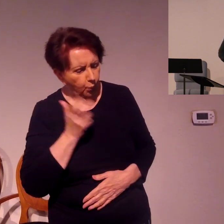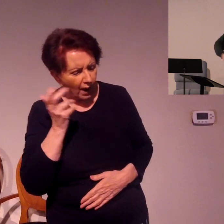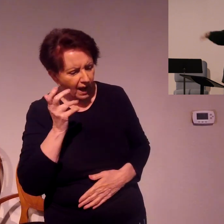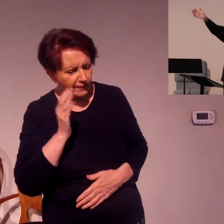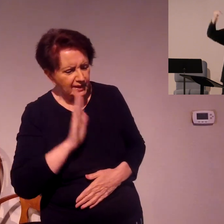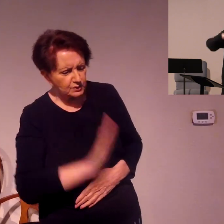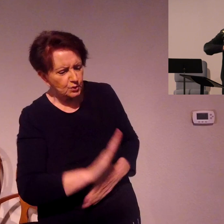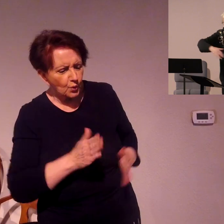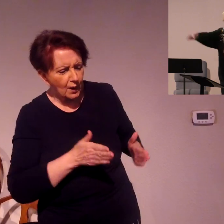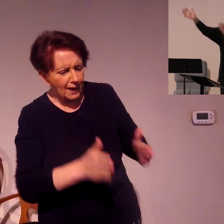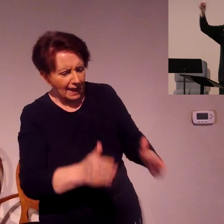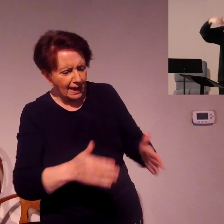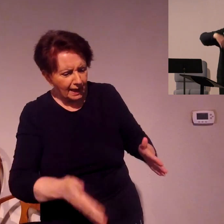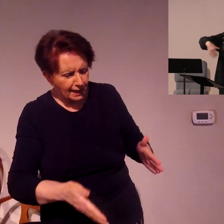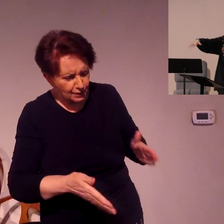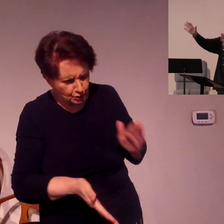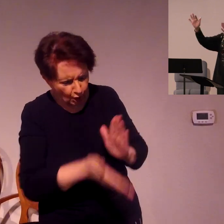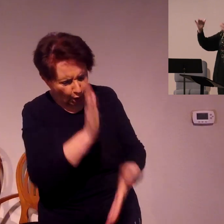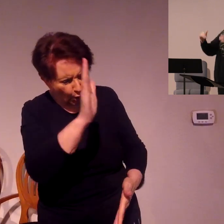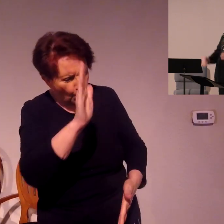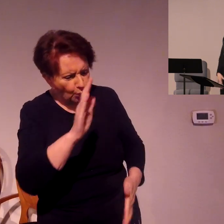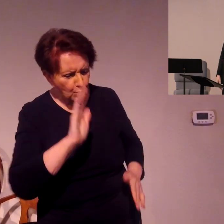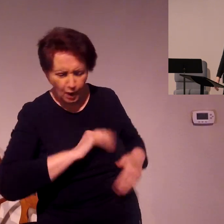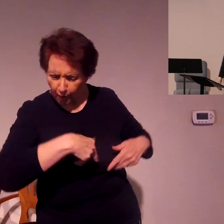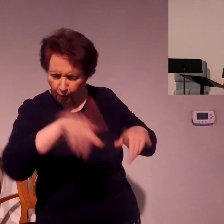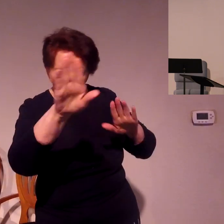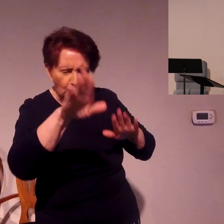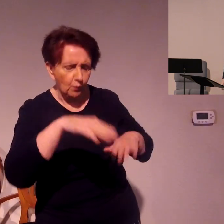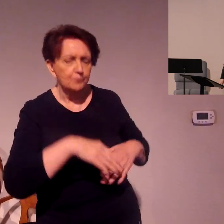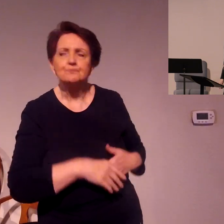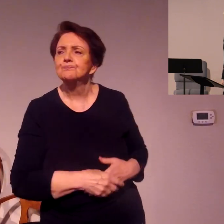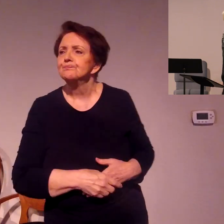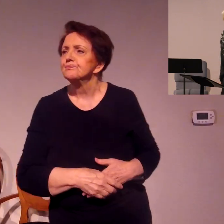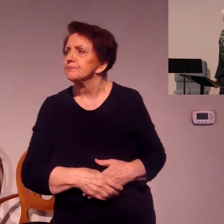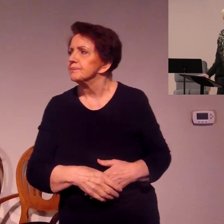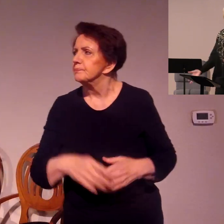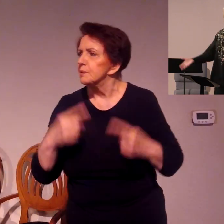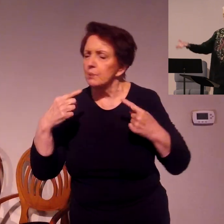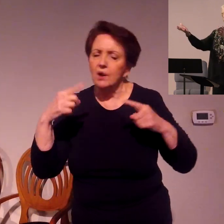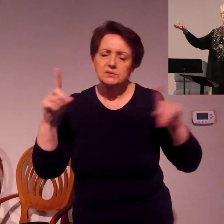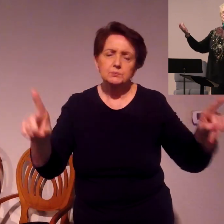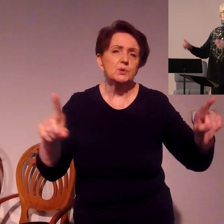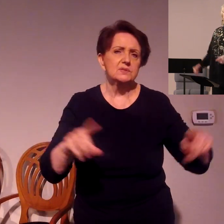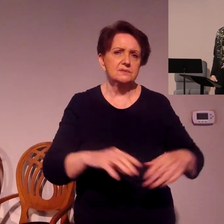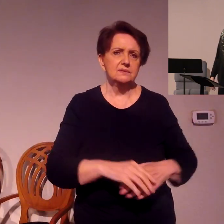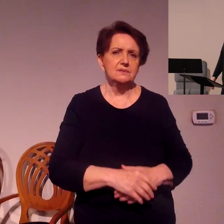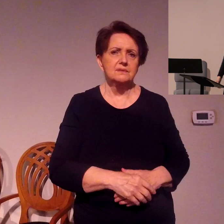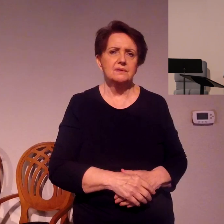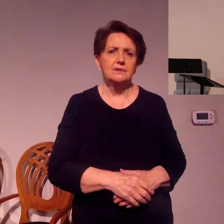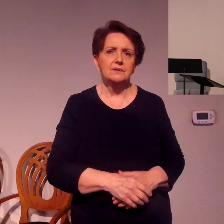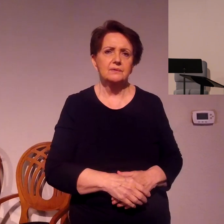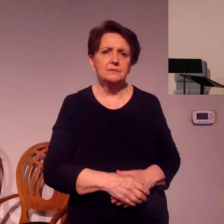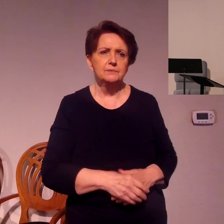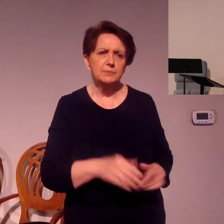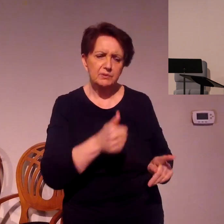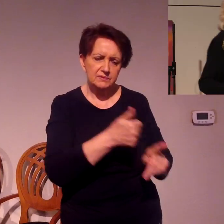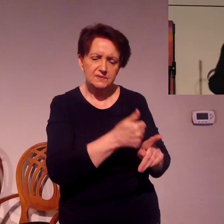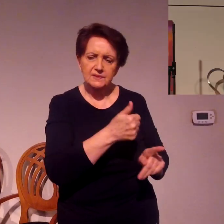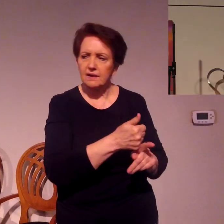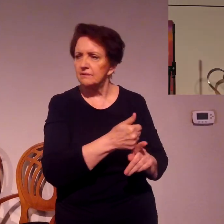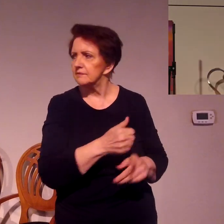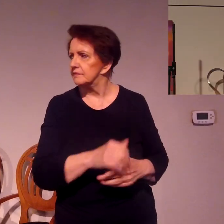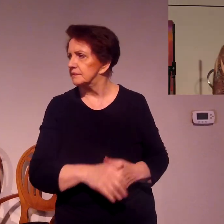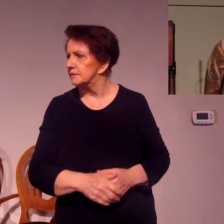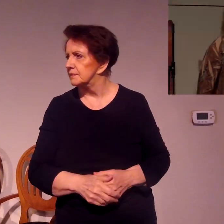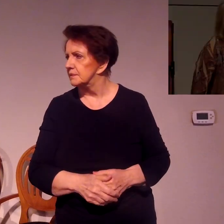lane. Go do it. Go do it. Go be prosperous. Go be you." I'm going to go over here and get this